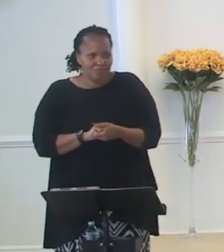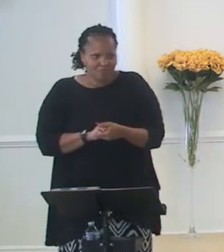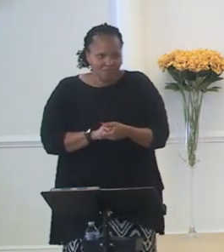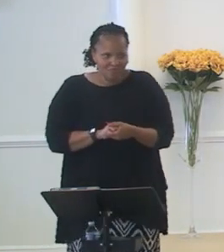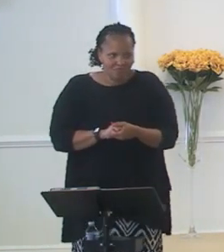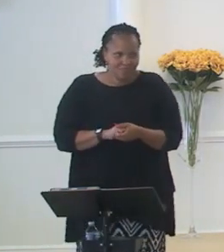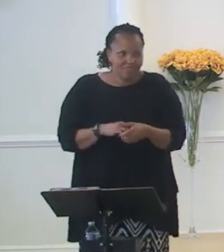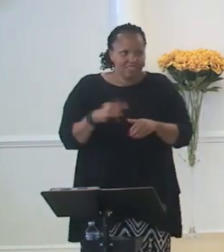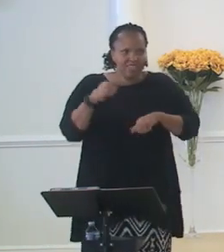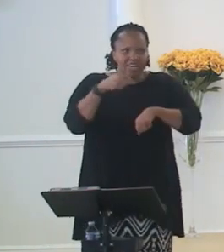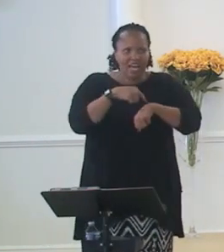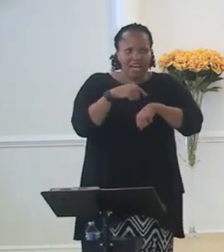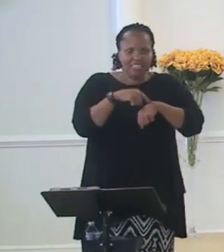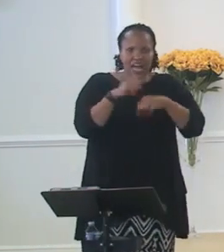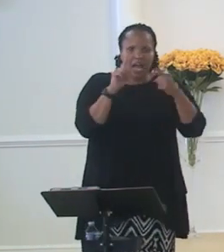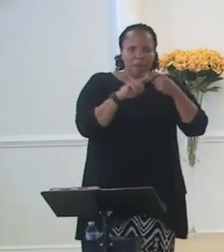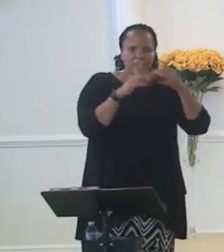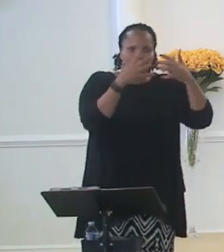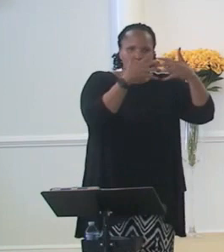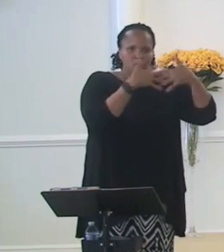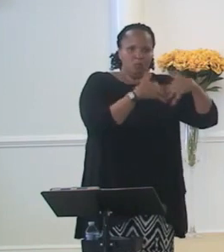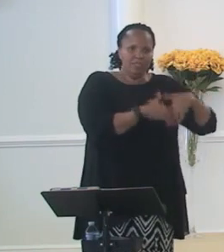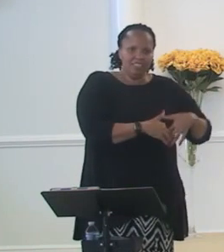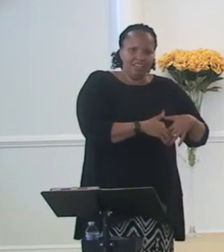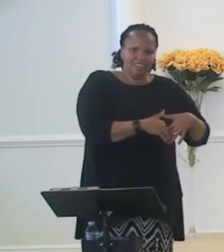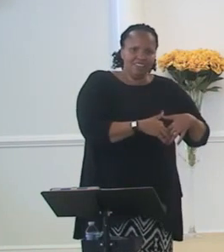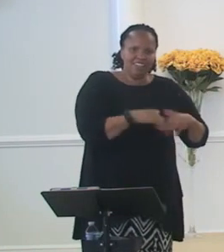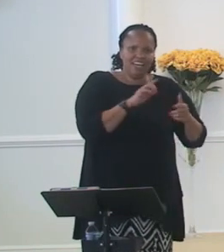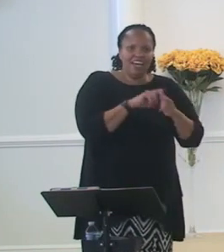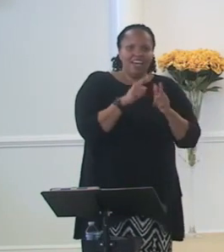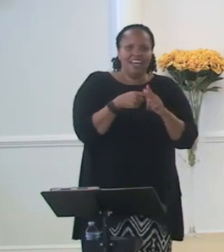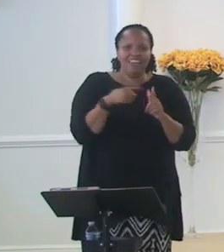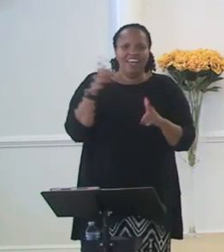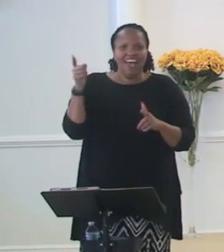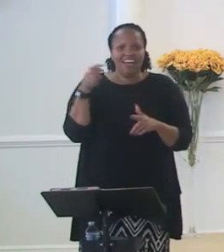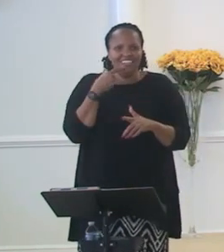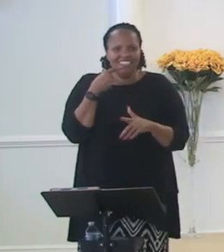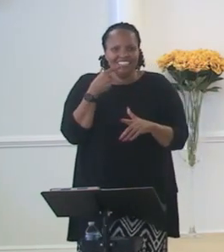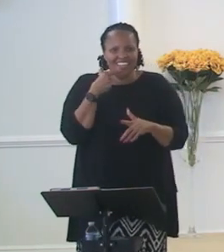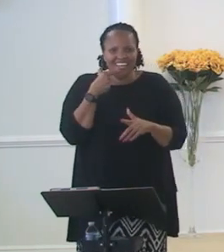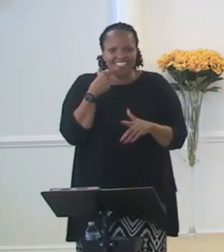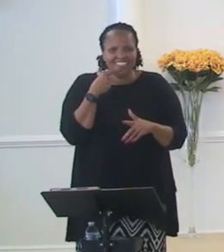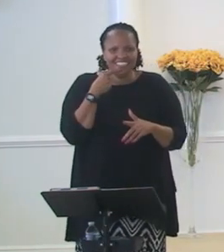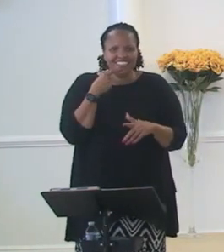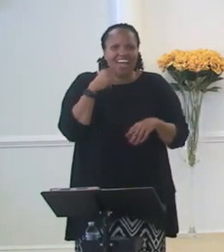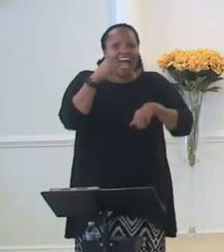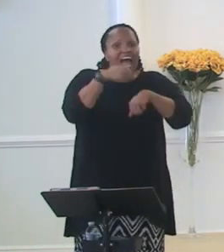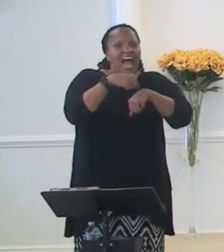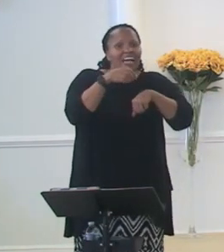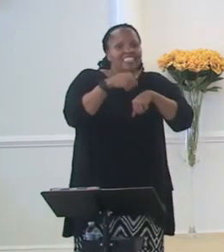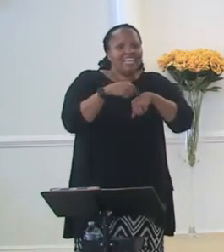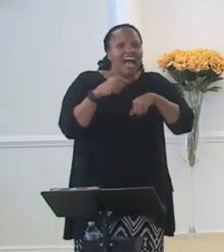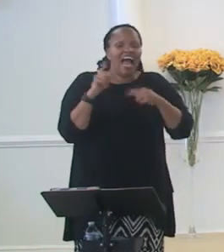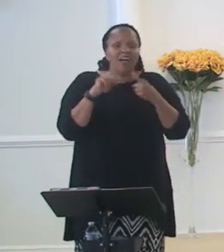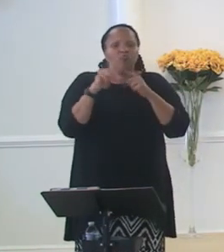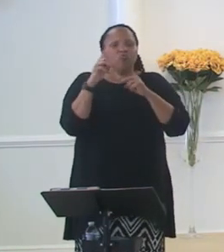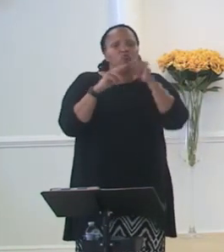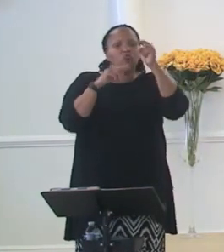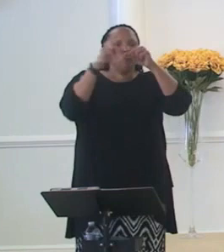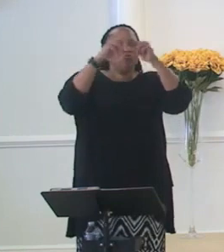A time to paras. And then he says, now, here's the revival, a time to Barna.